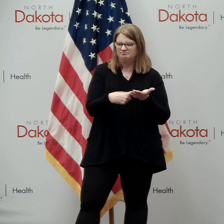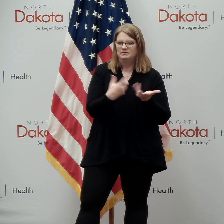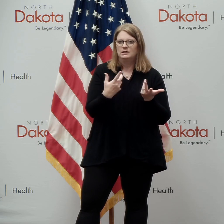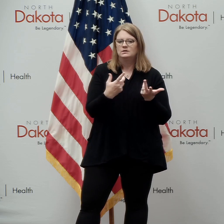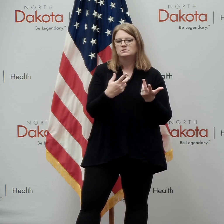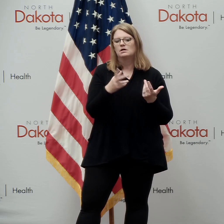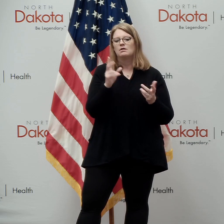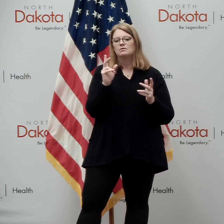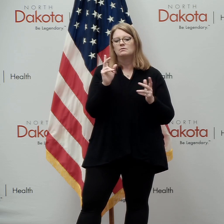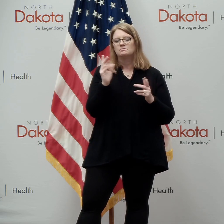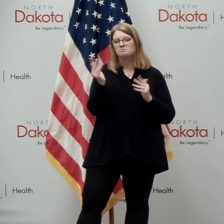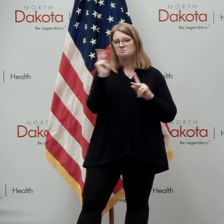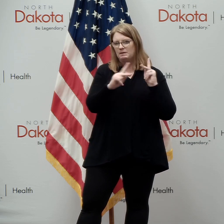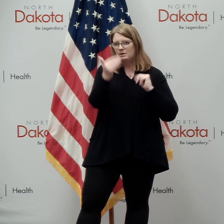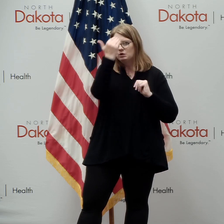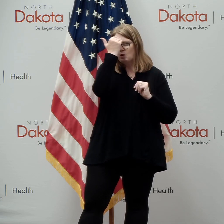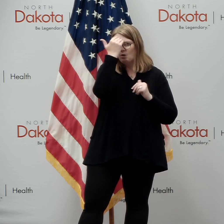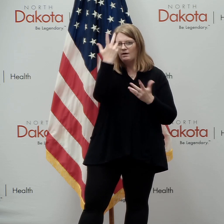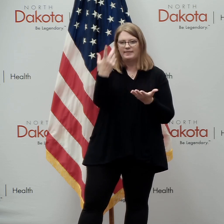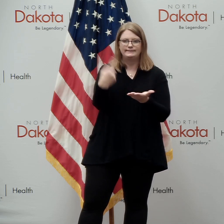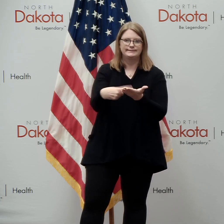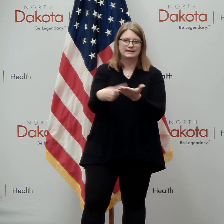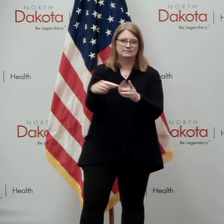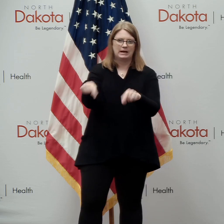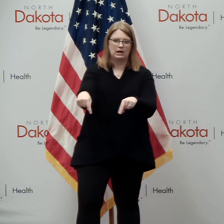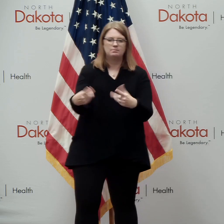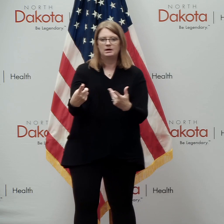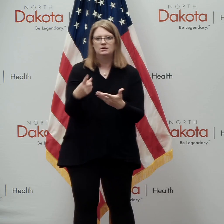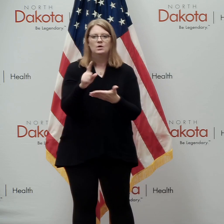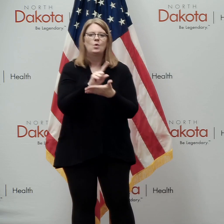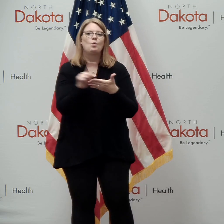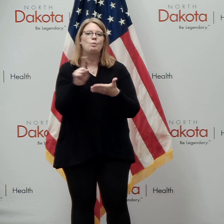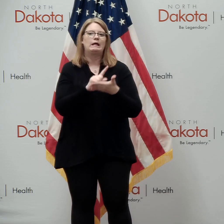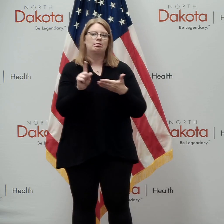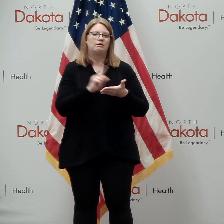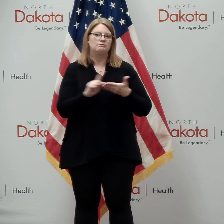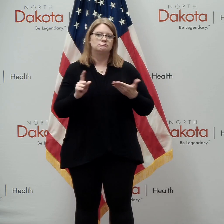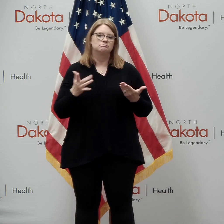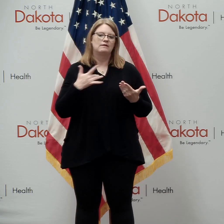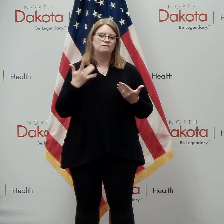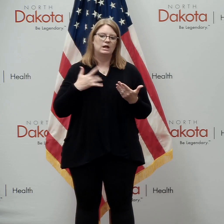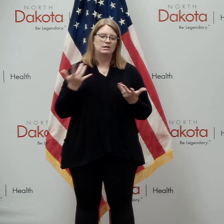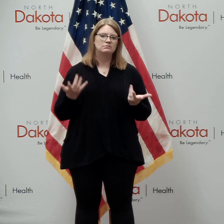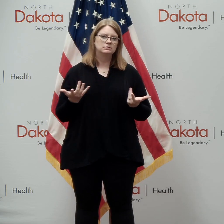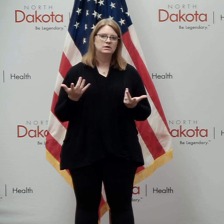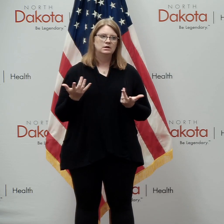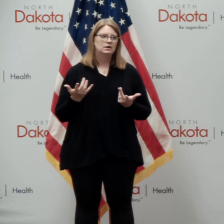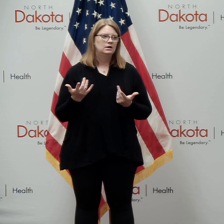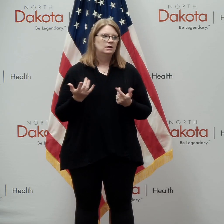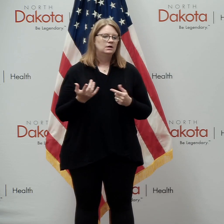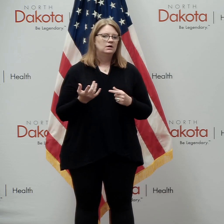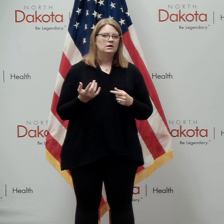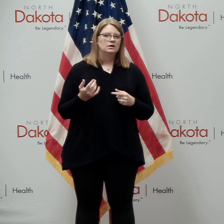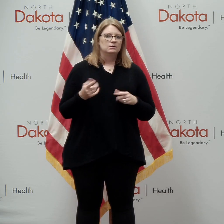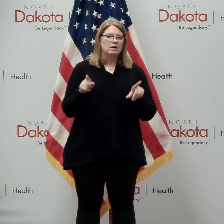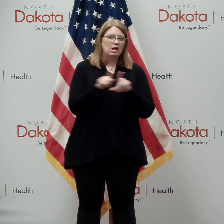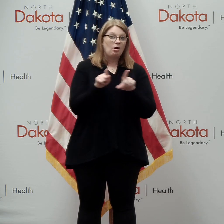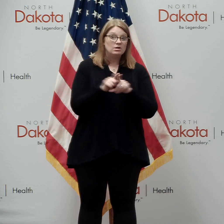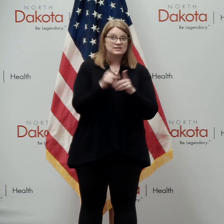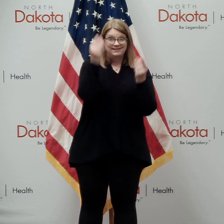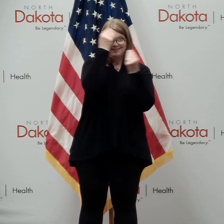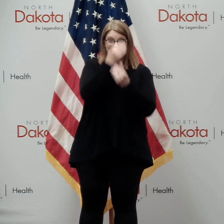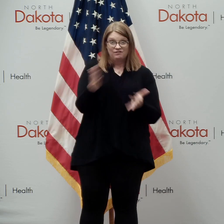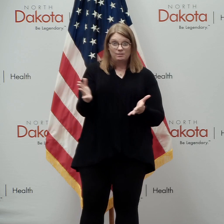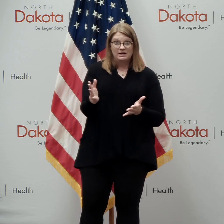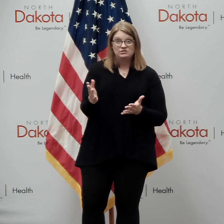about them here. But it was I think weekly is the right pace. We've tried to get a sense looking backward in the data on how much a